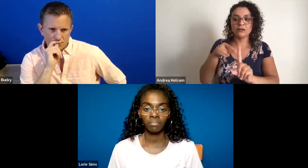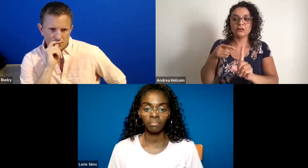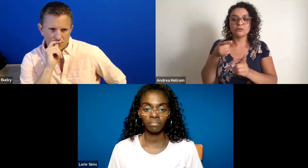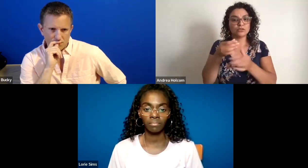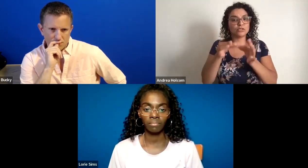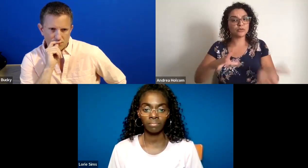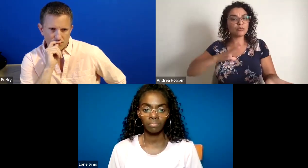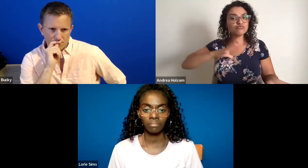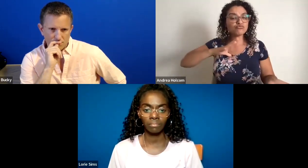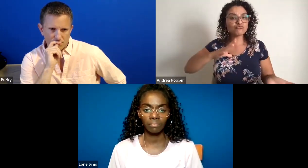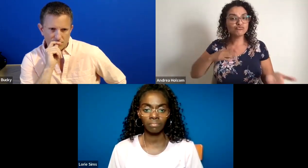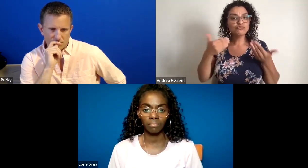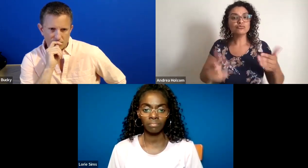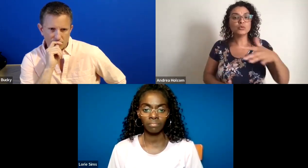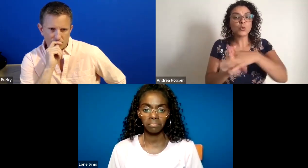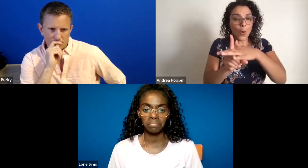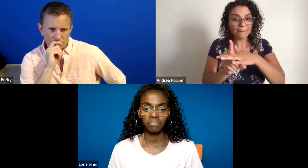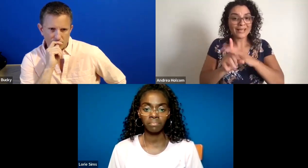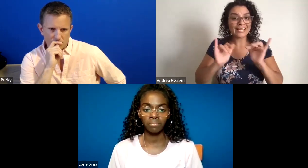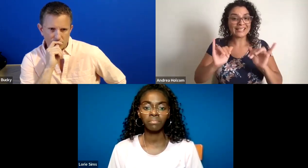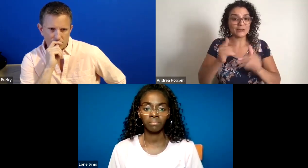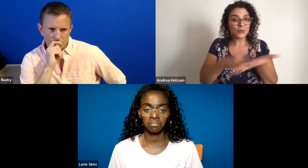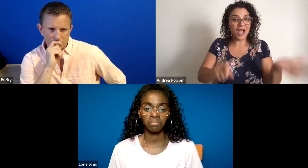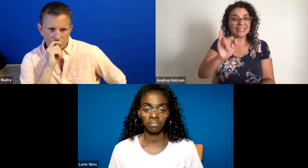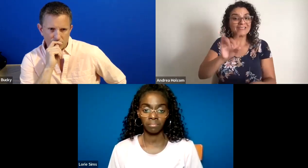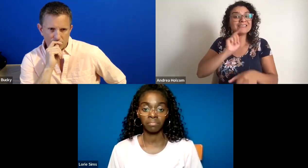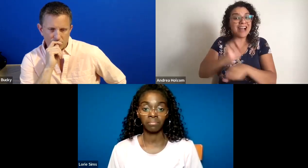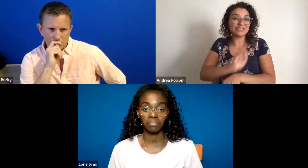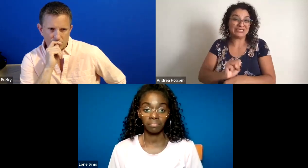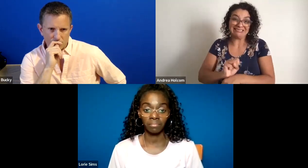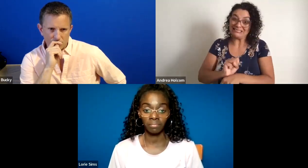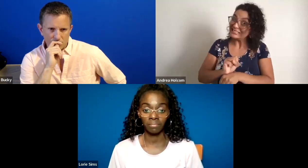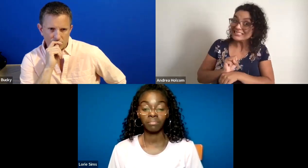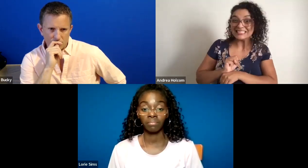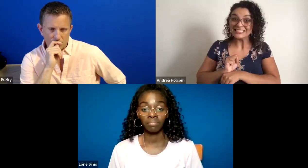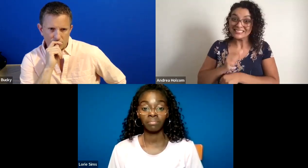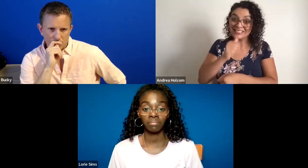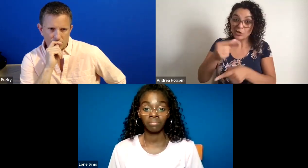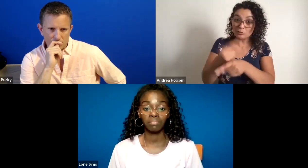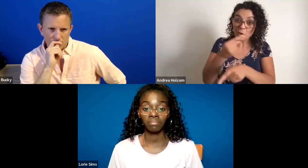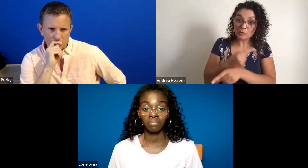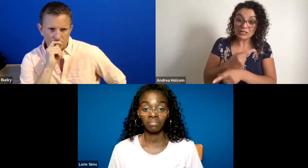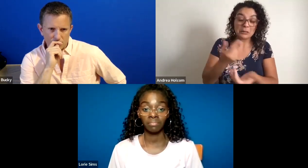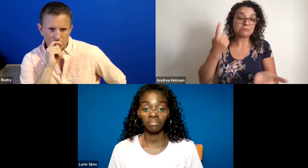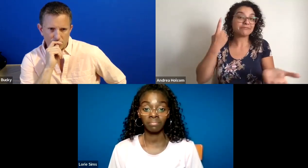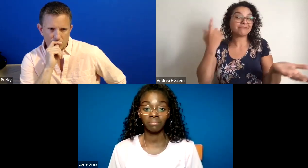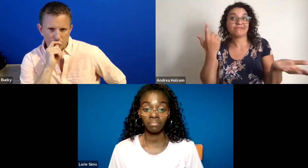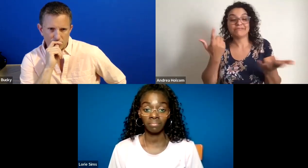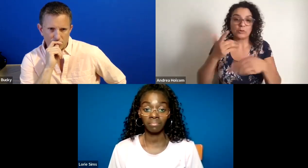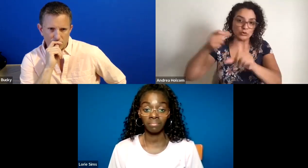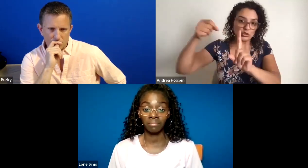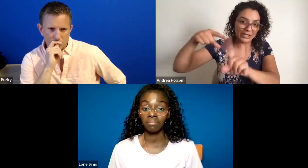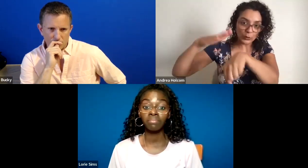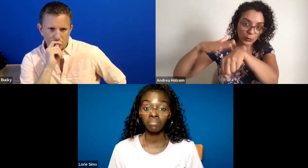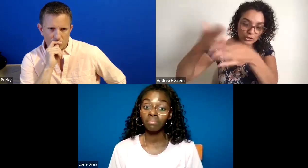the assignment that was passed out before that you were talking about, suppose you show up, and what if it's actually an assignment that's inappropriate